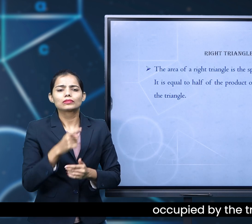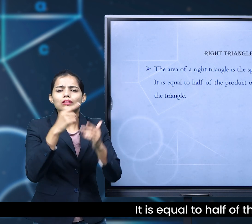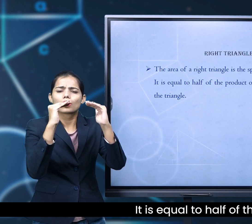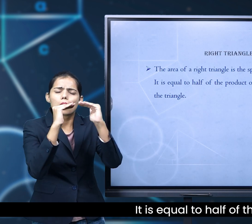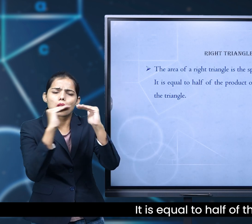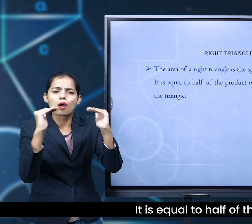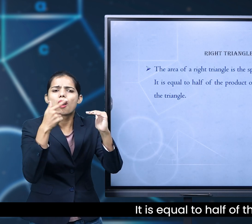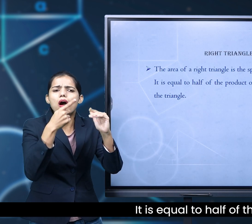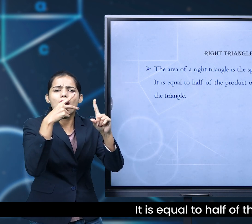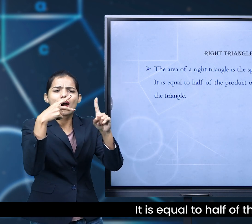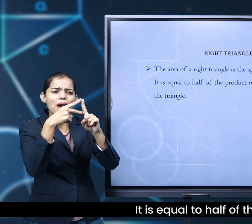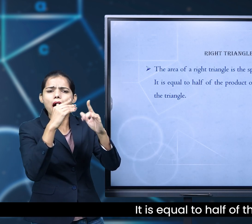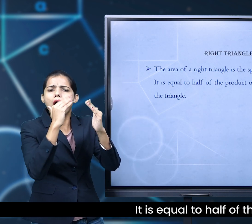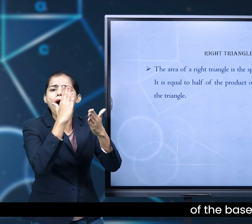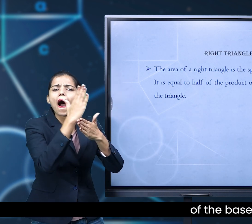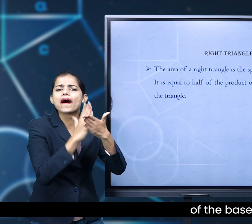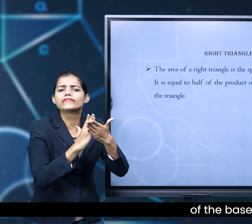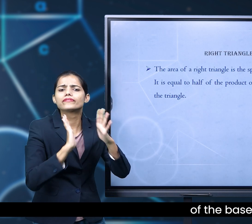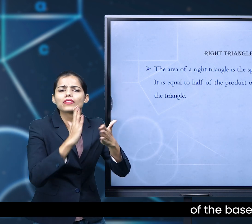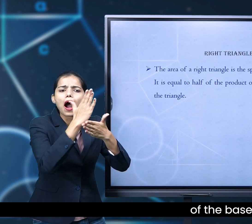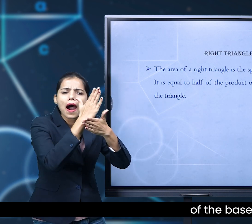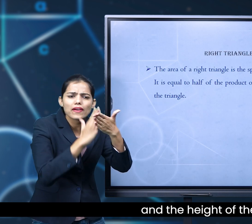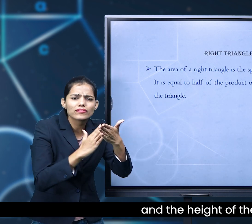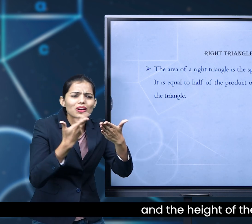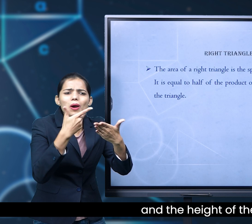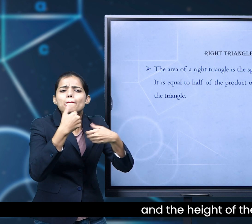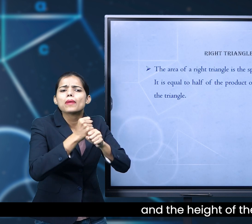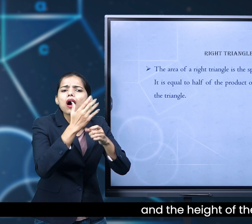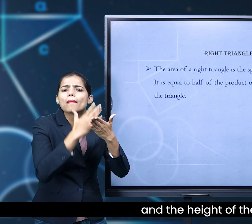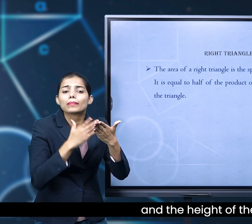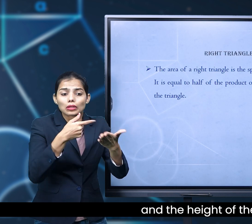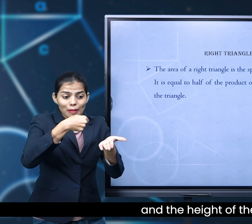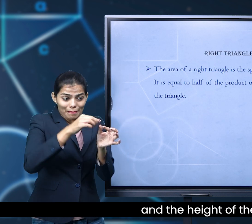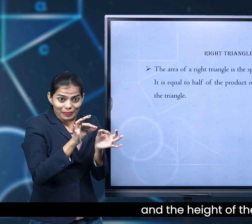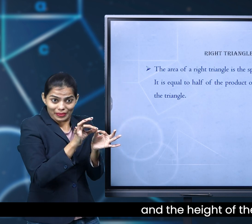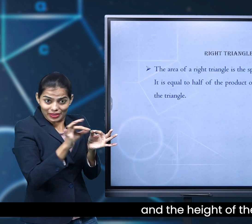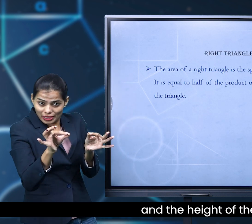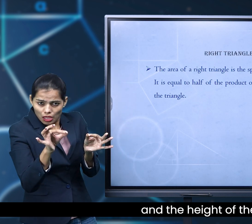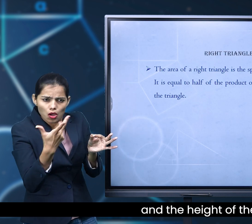It is equal to half of the product of the base and the height of the triangle.